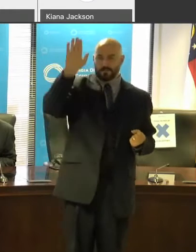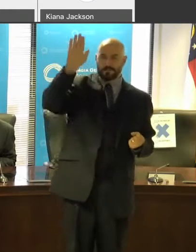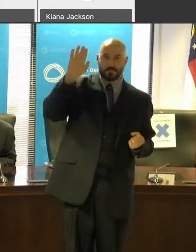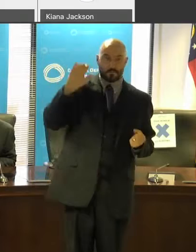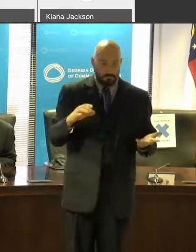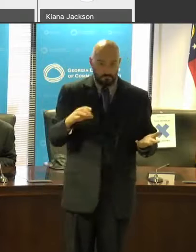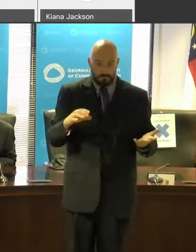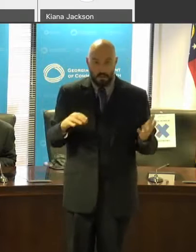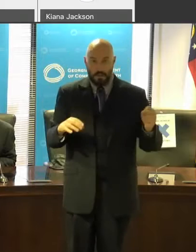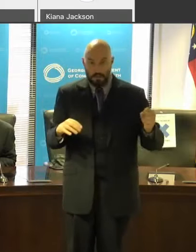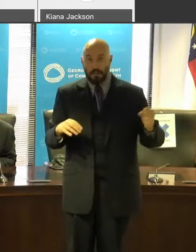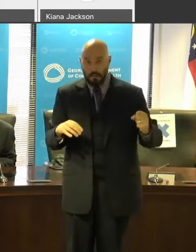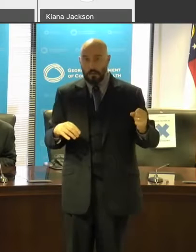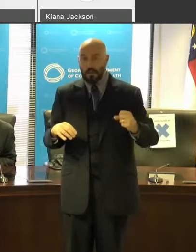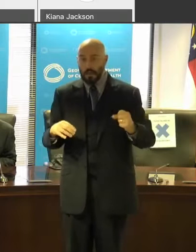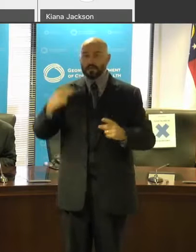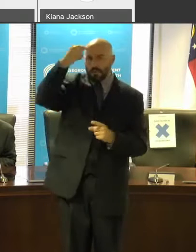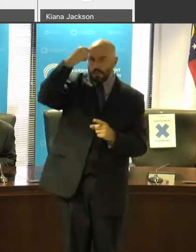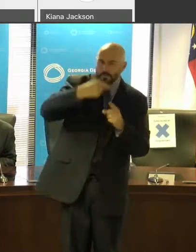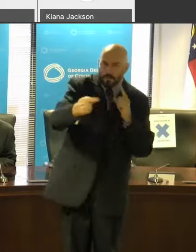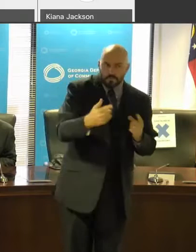Aye. Opposed?